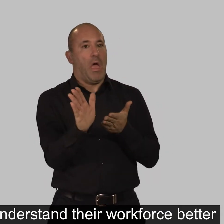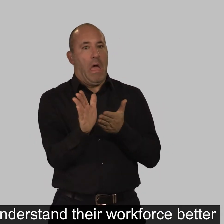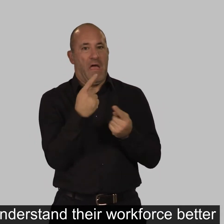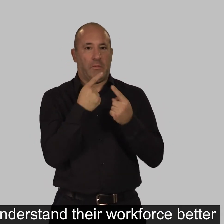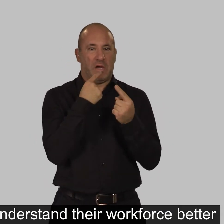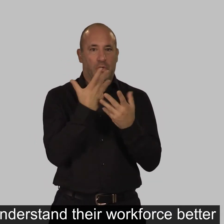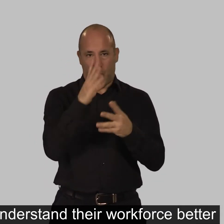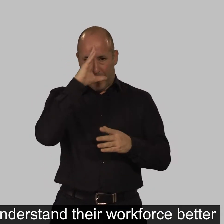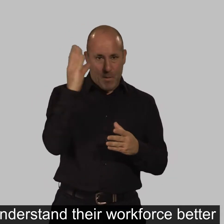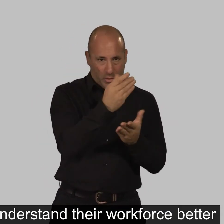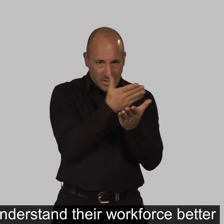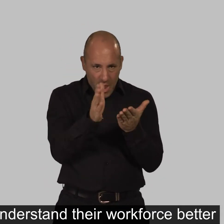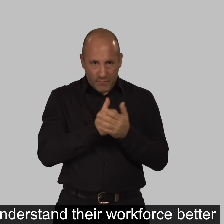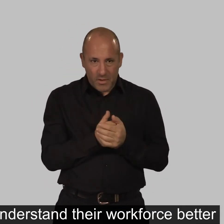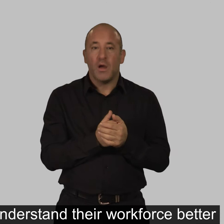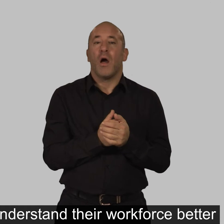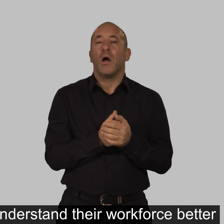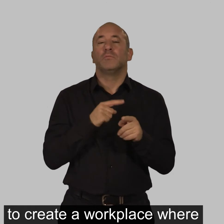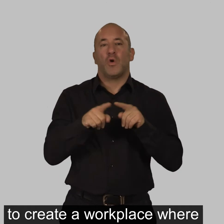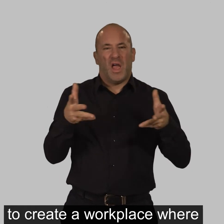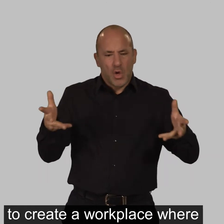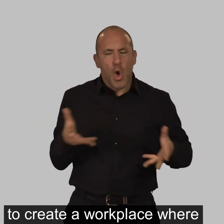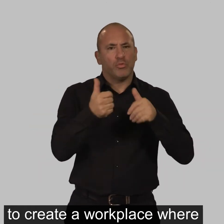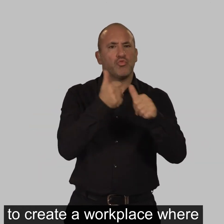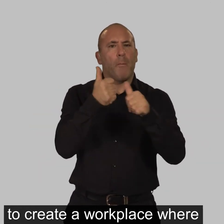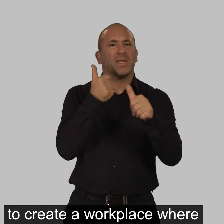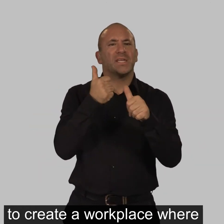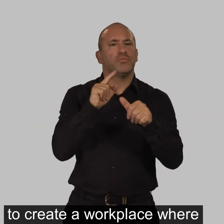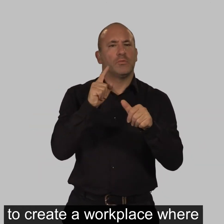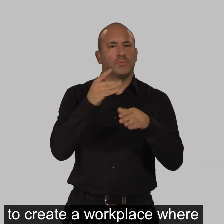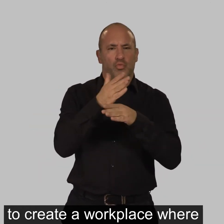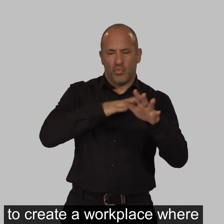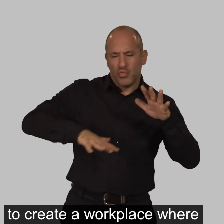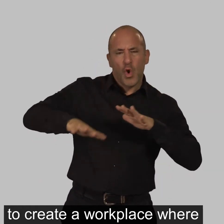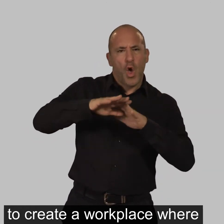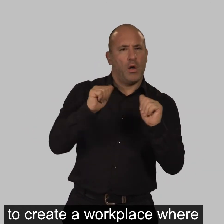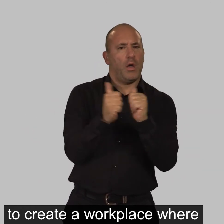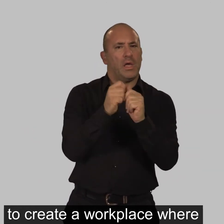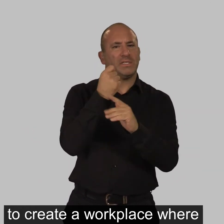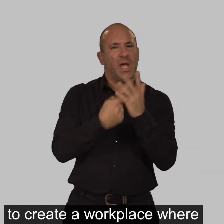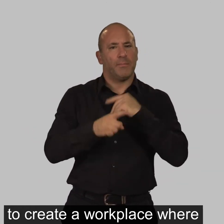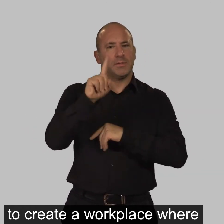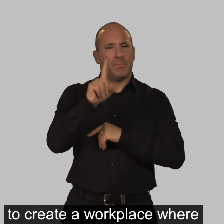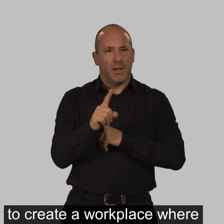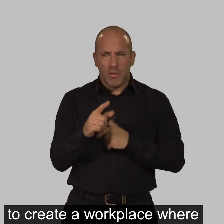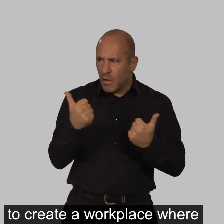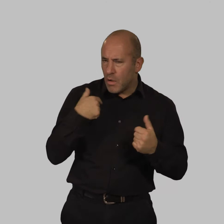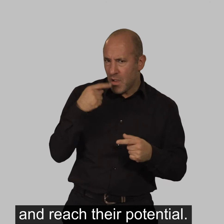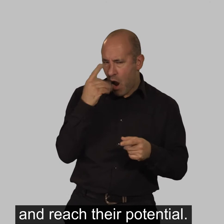help employers understand their workforce better and encourage employers to create a